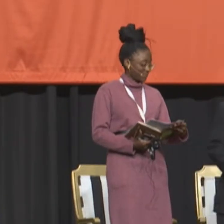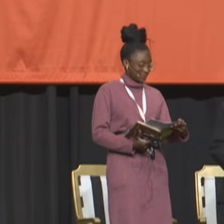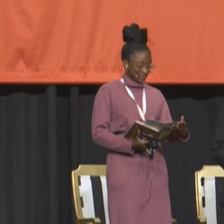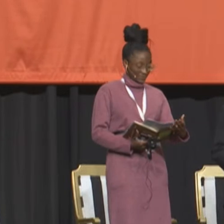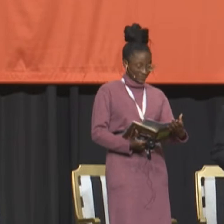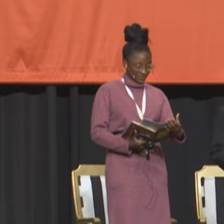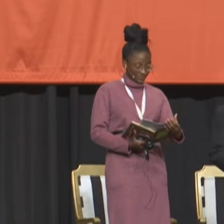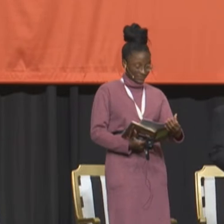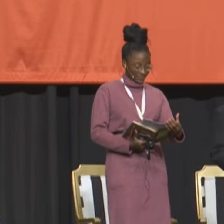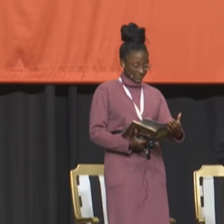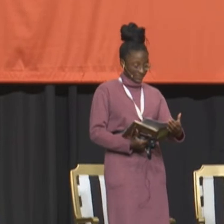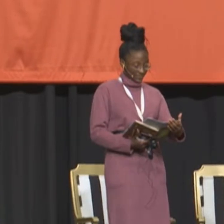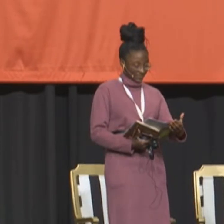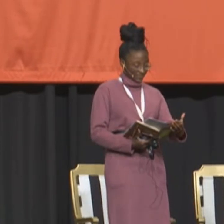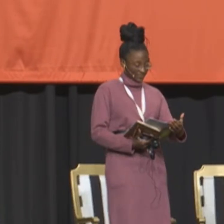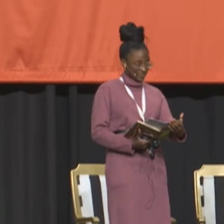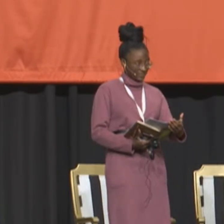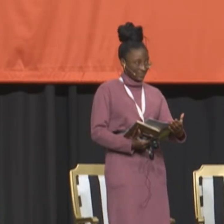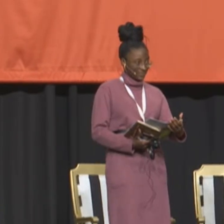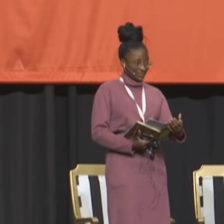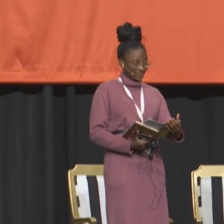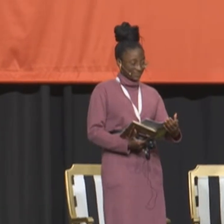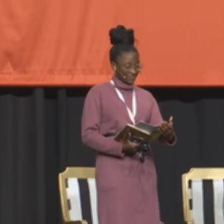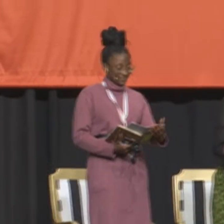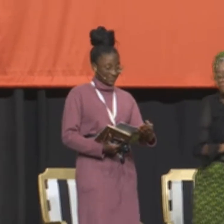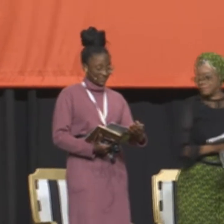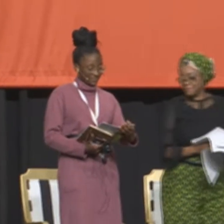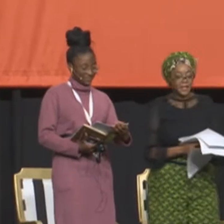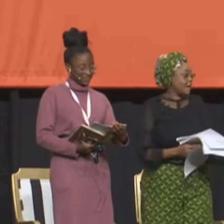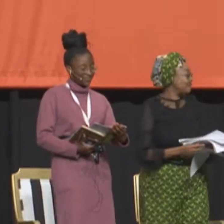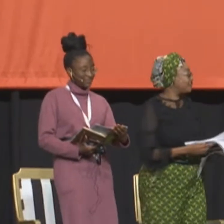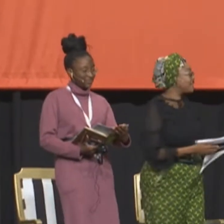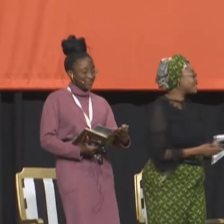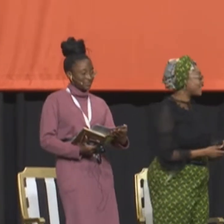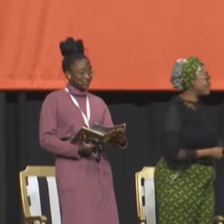Sanibonani. How are you? Sanibonani.